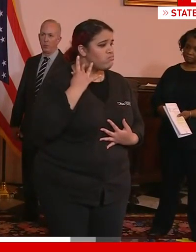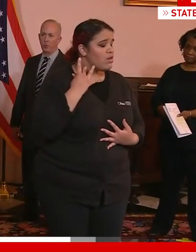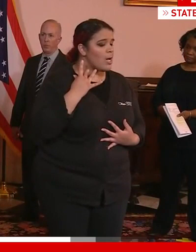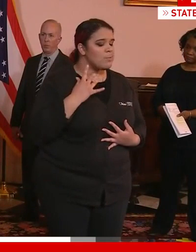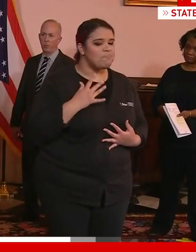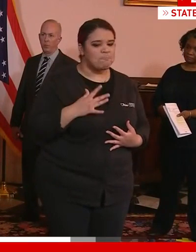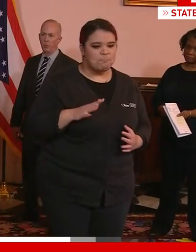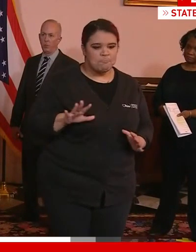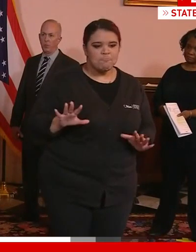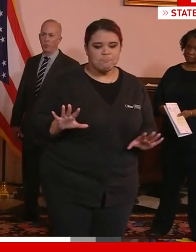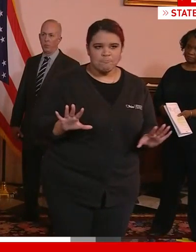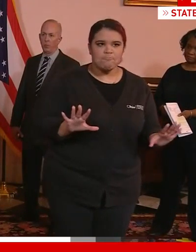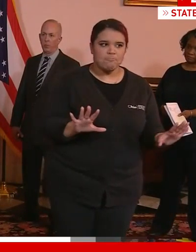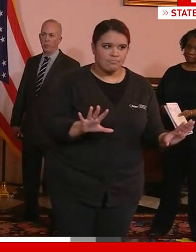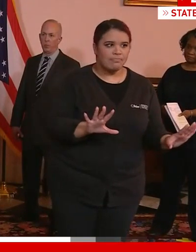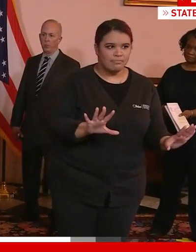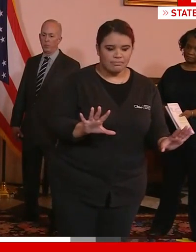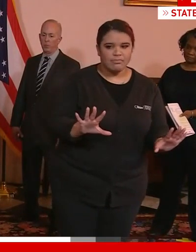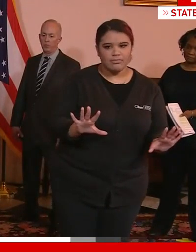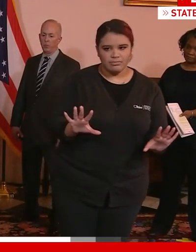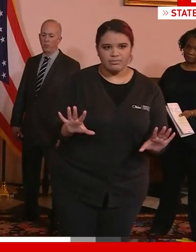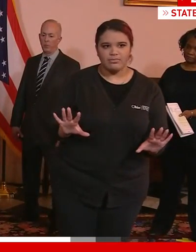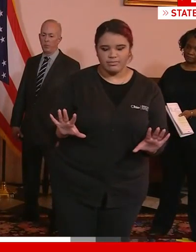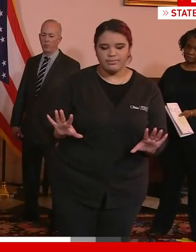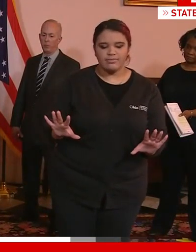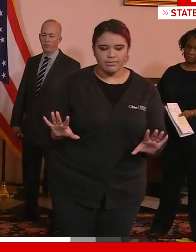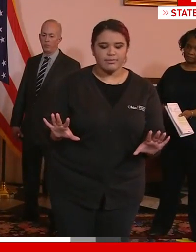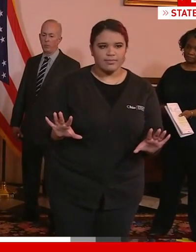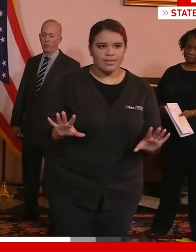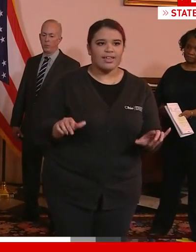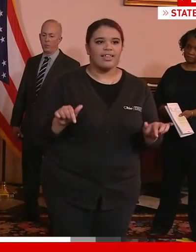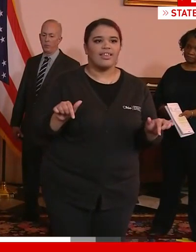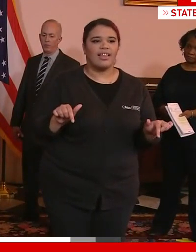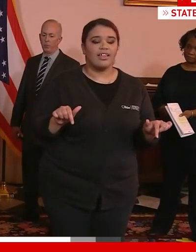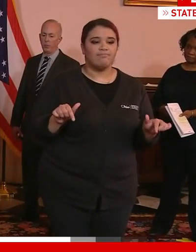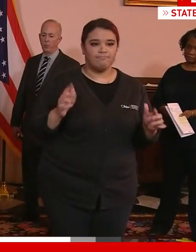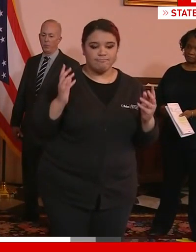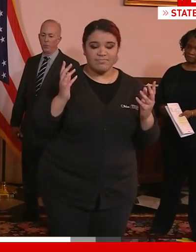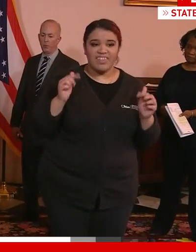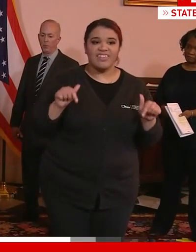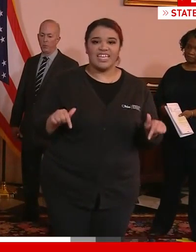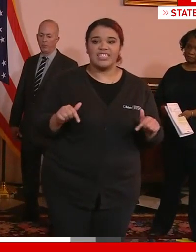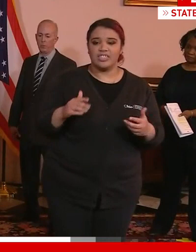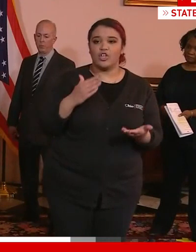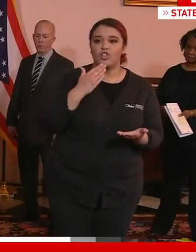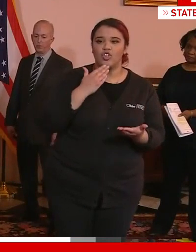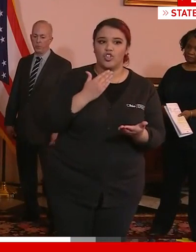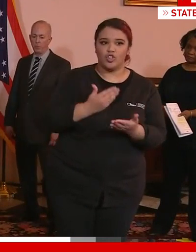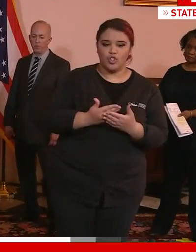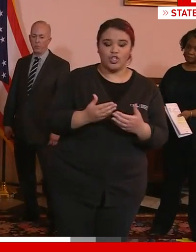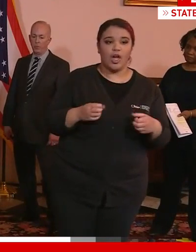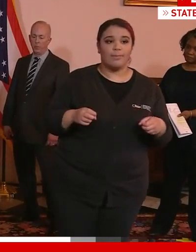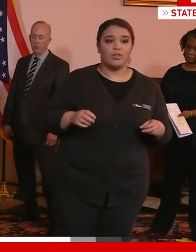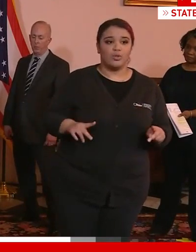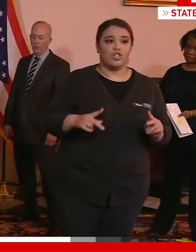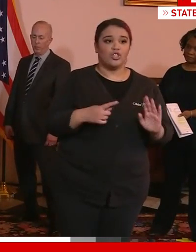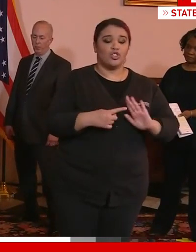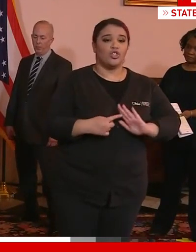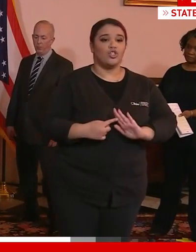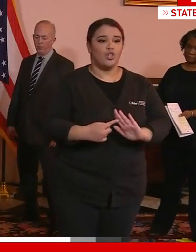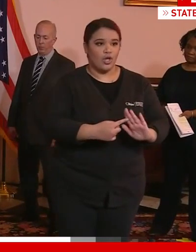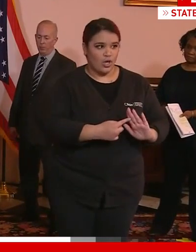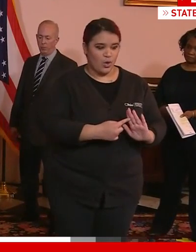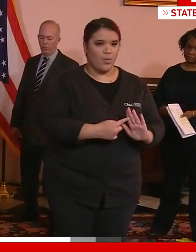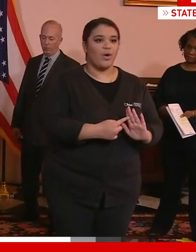elections. And I think this is a great opportunity for them to demonstrate that they're public servants, that